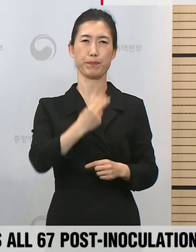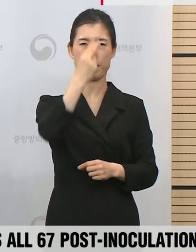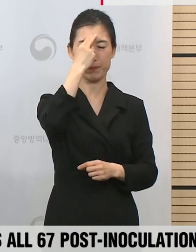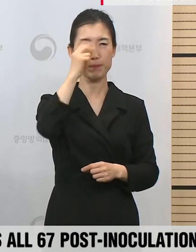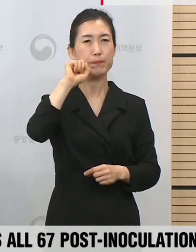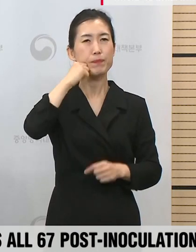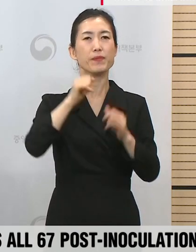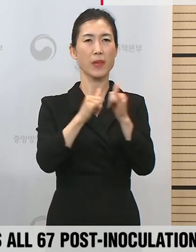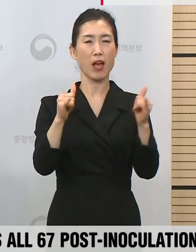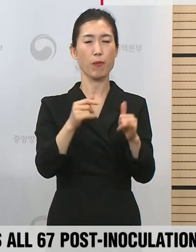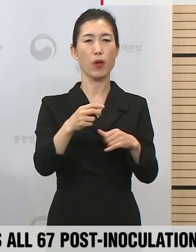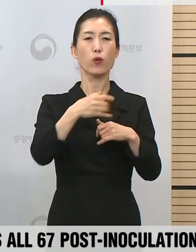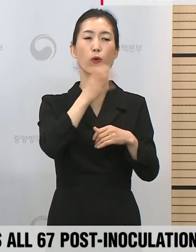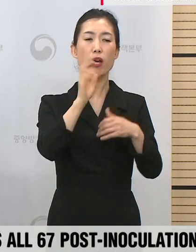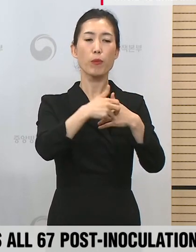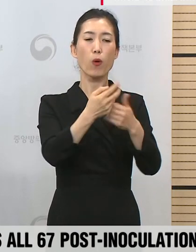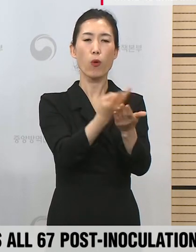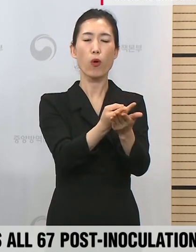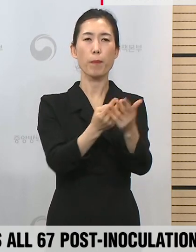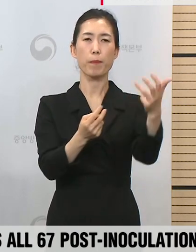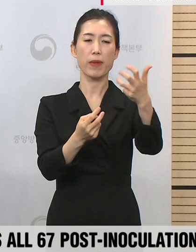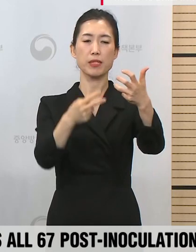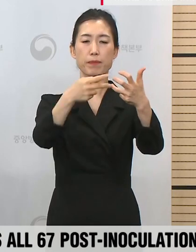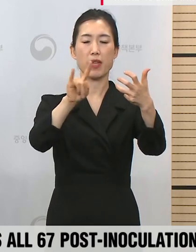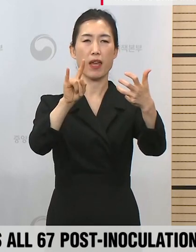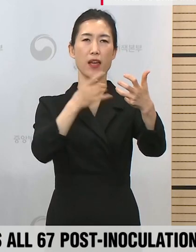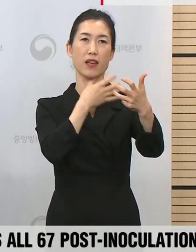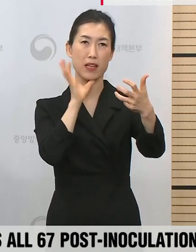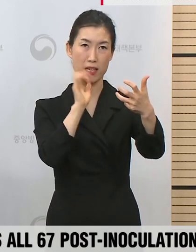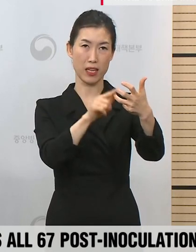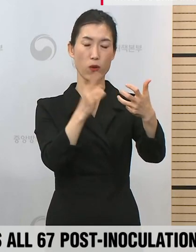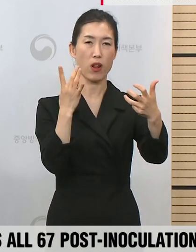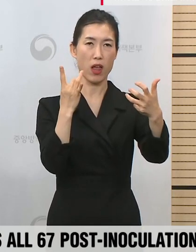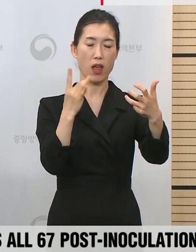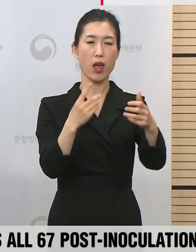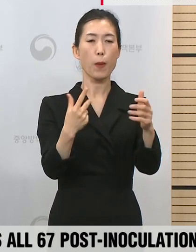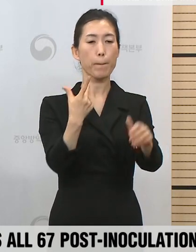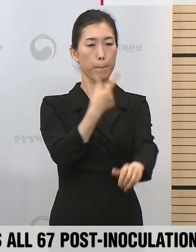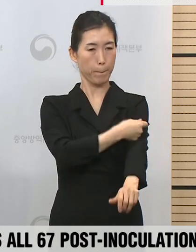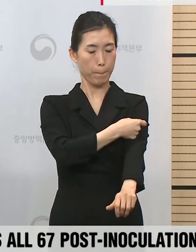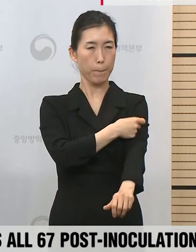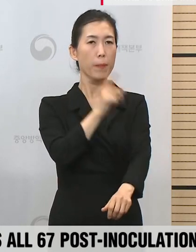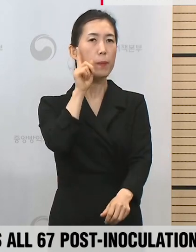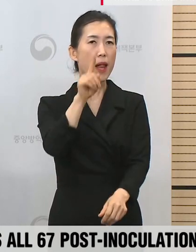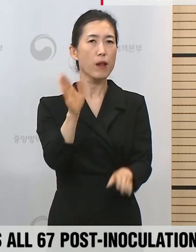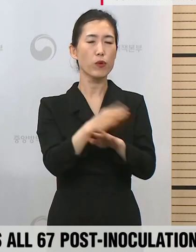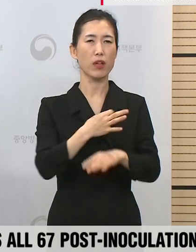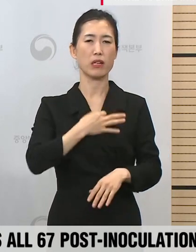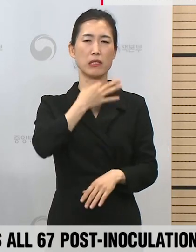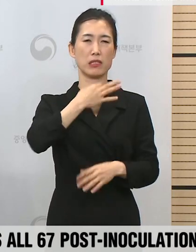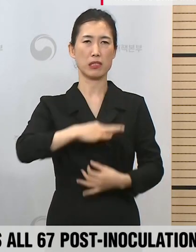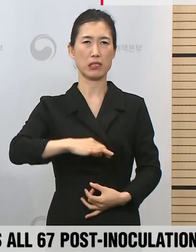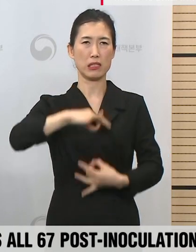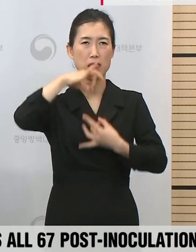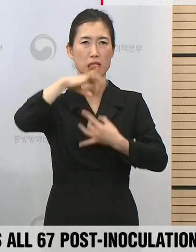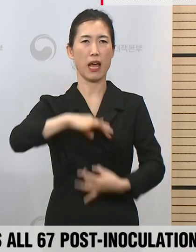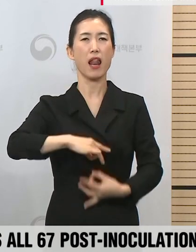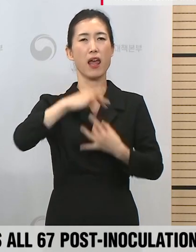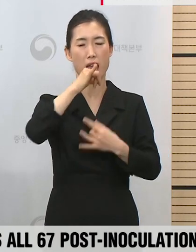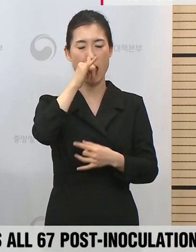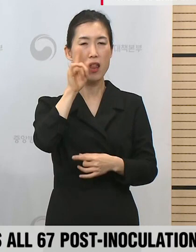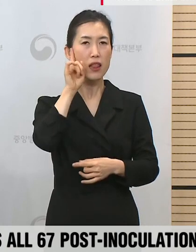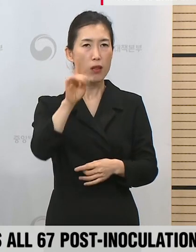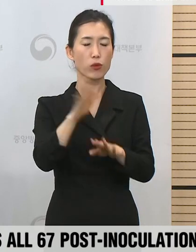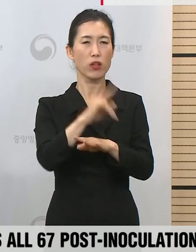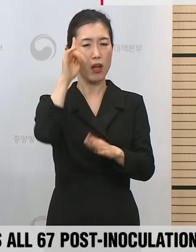Alzheimer's. And this person was in his or her 80s who was residing in the nursing hospital.